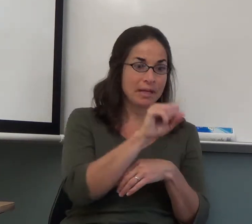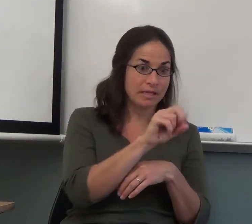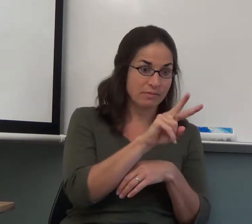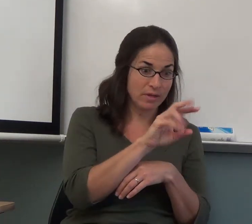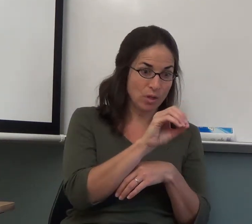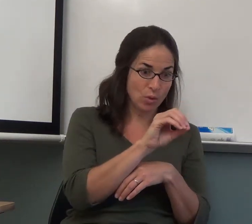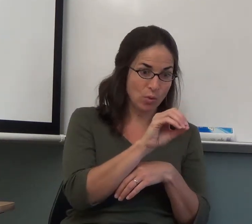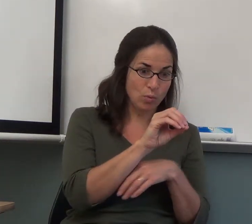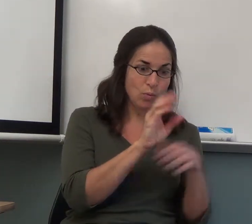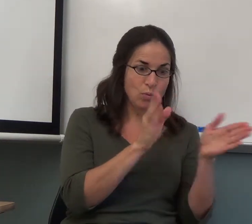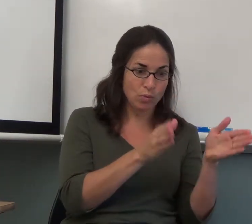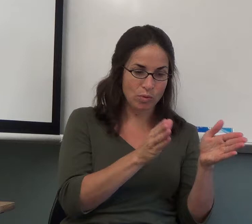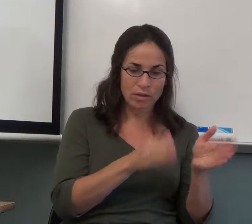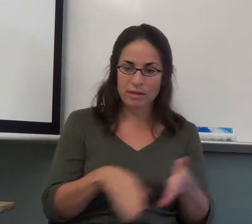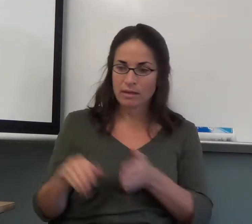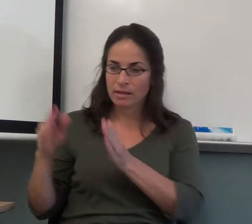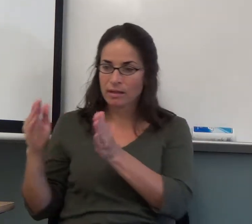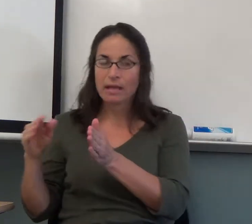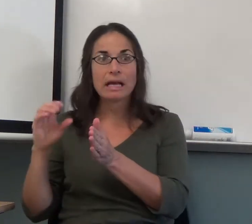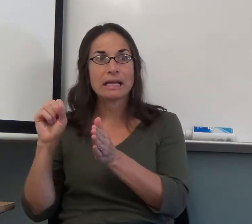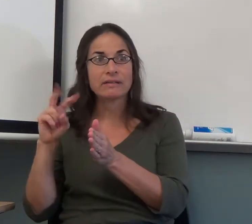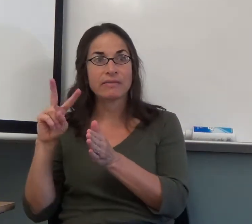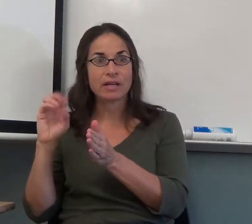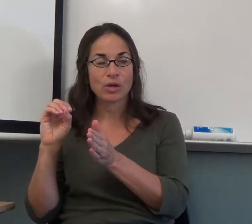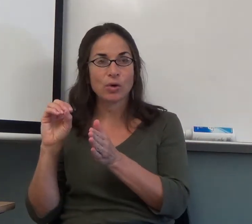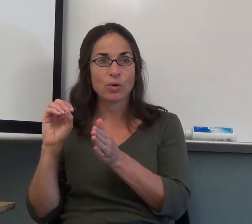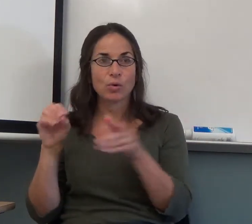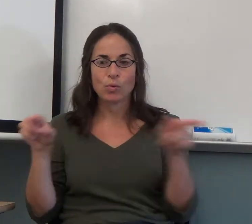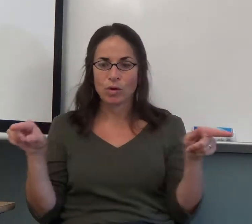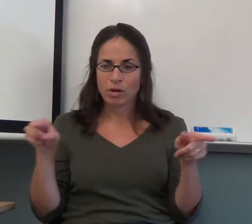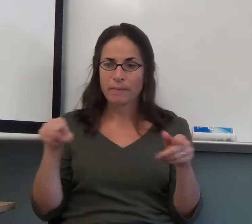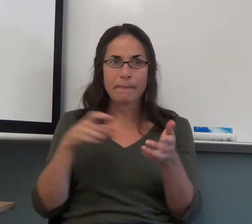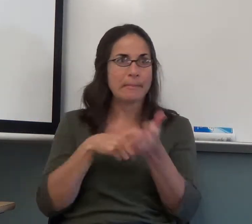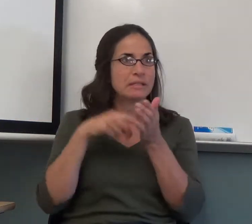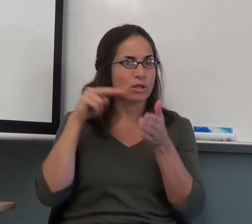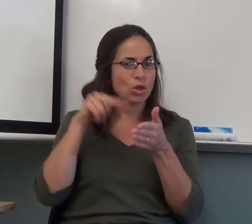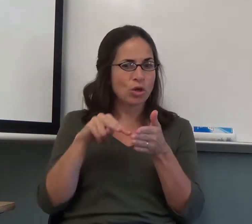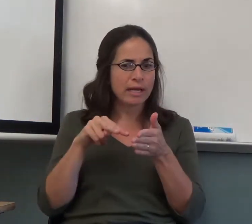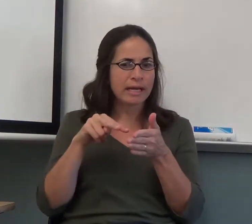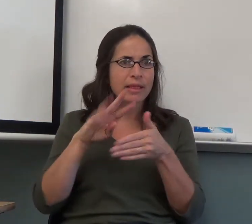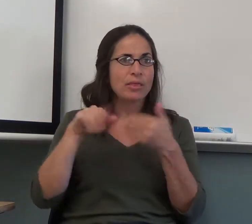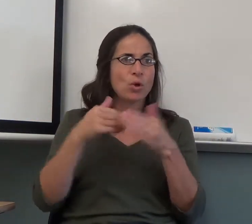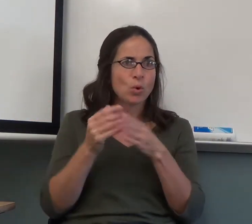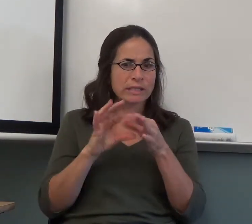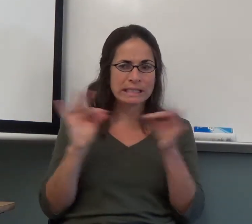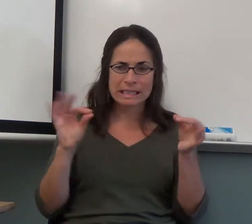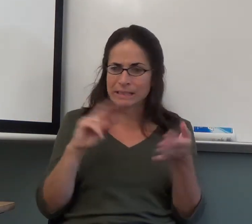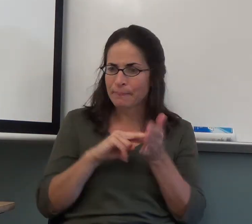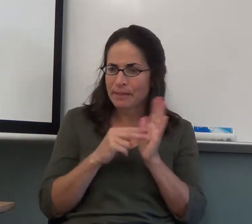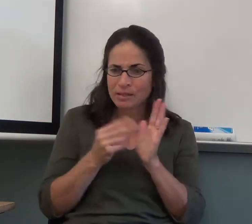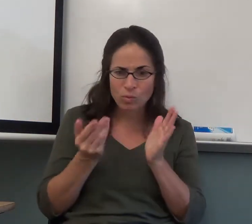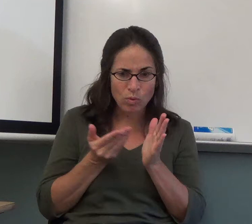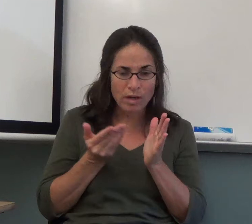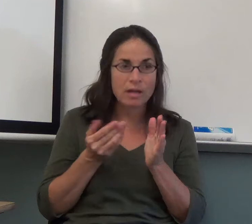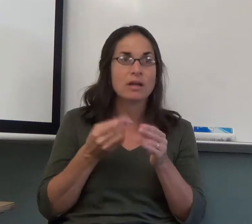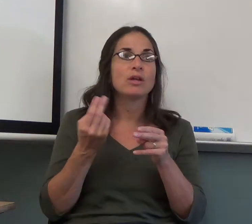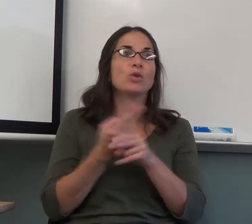SVO based on the meaning of the whole sentence using one of these two types of words.